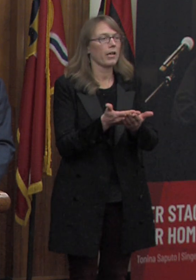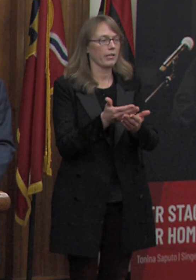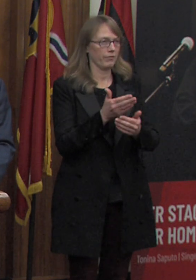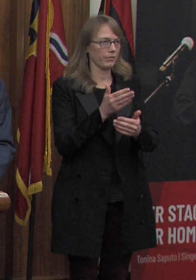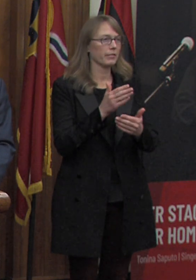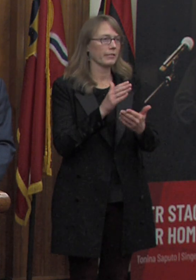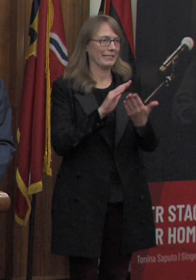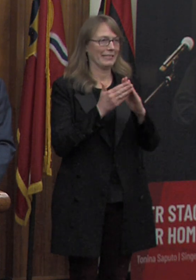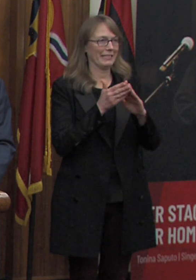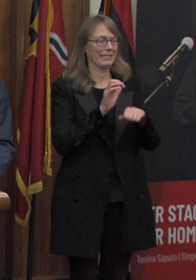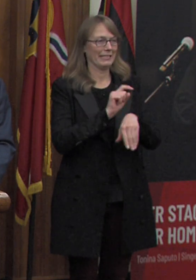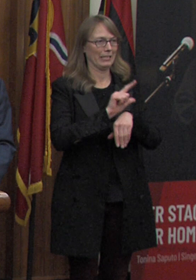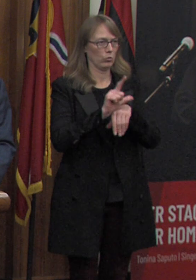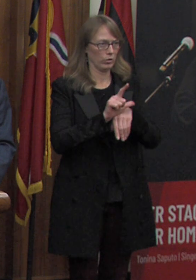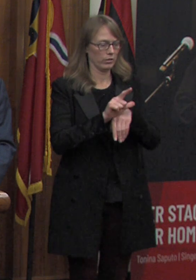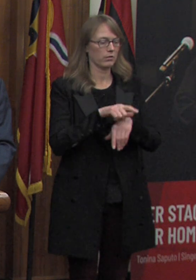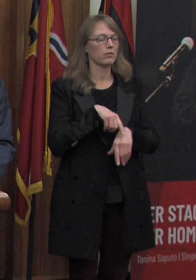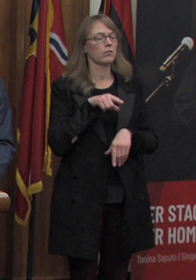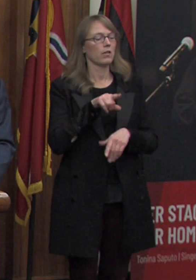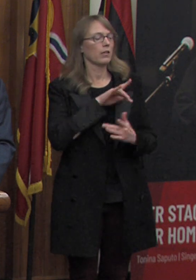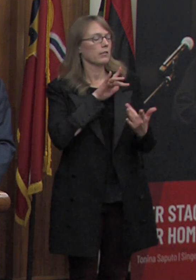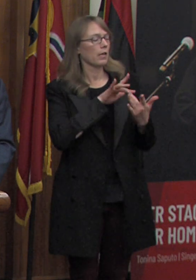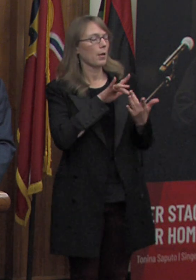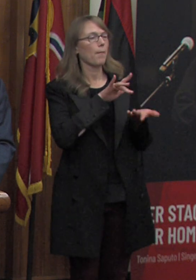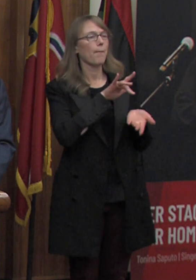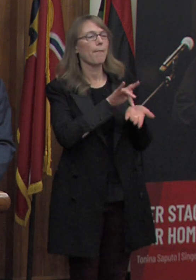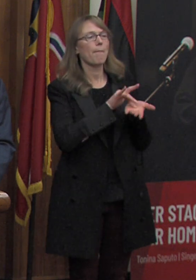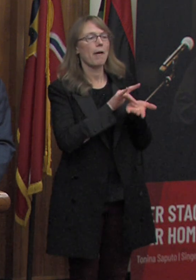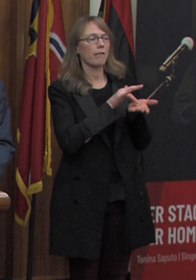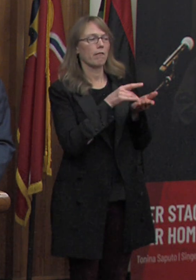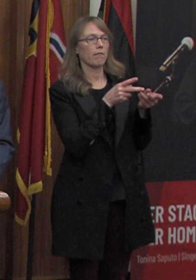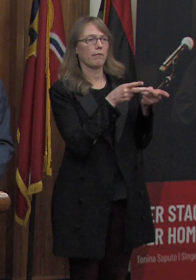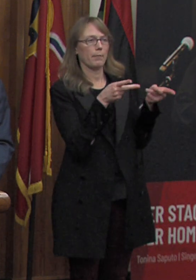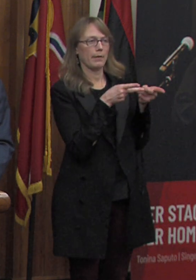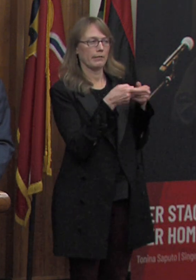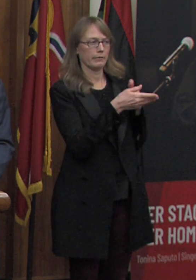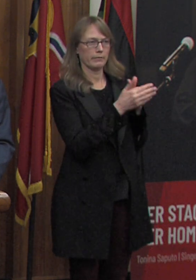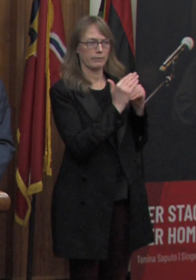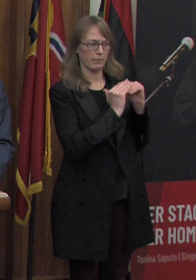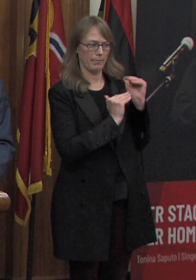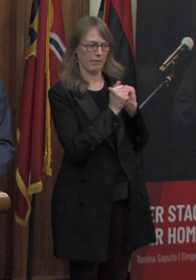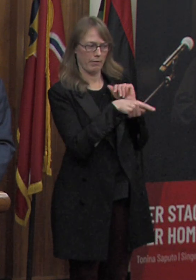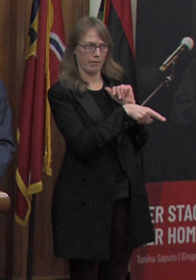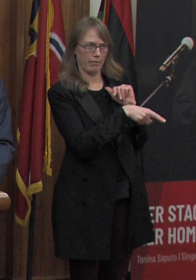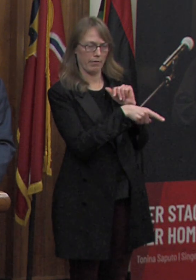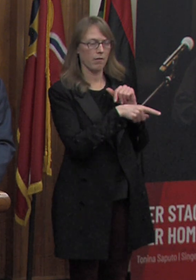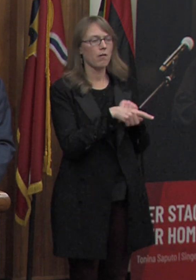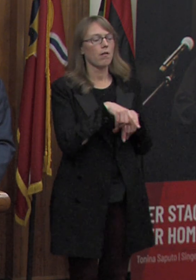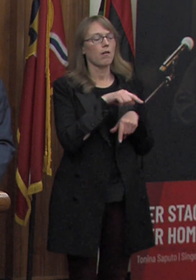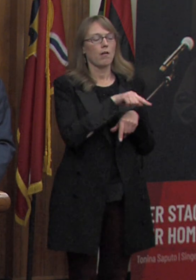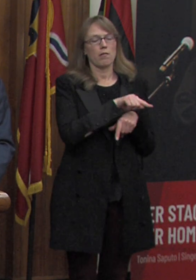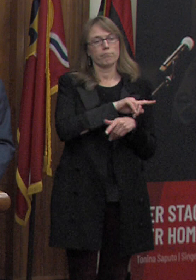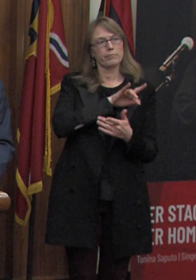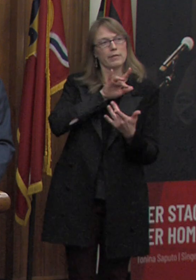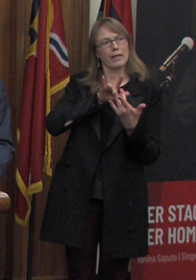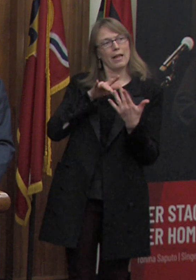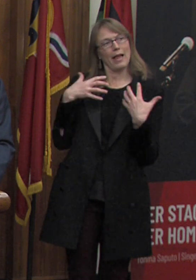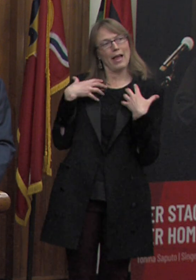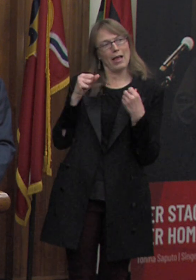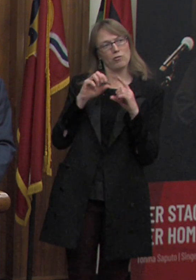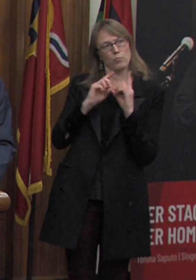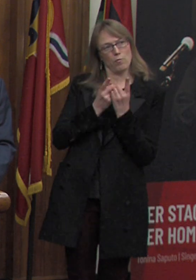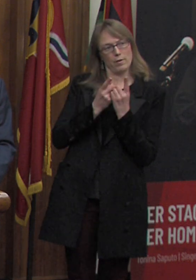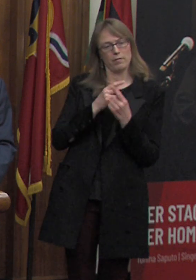The medical facility contacted the health department, and the health department specifically instructed them to go directly to the